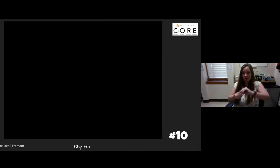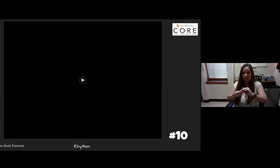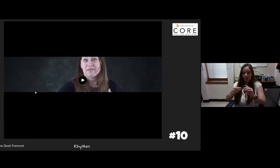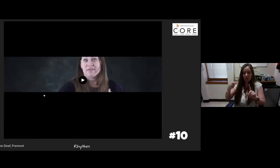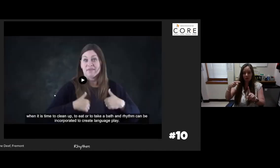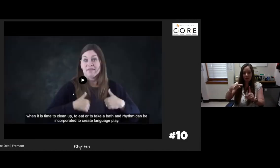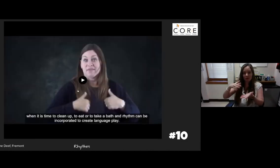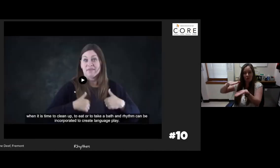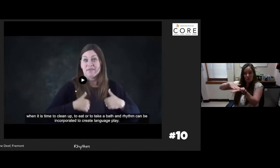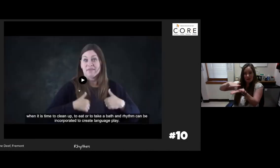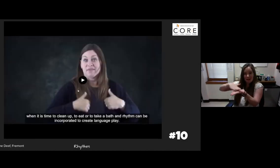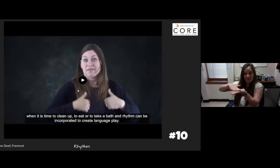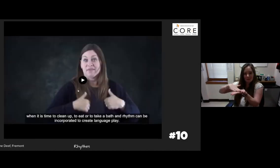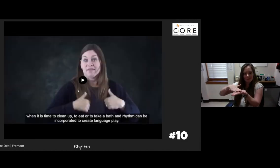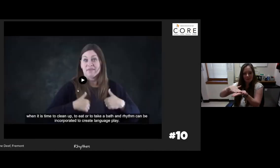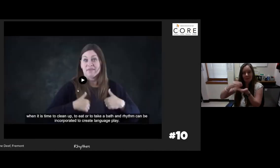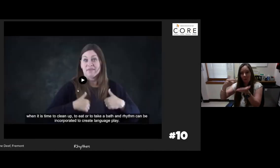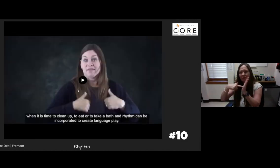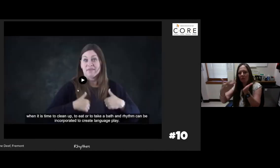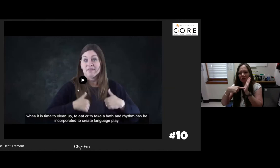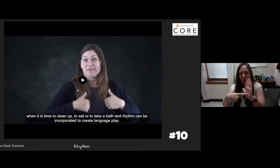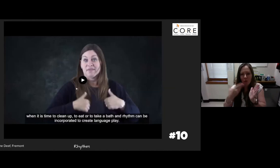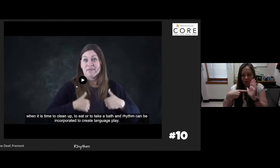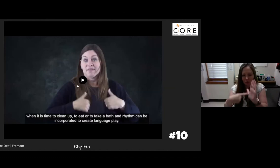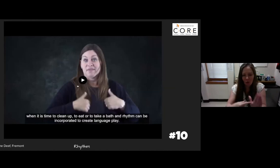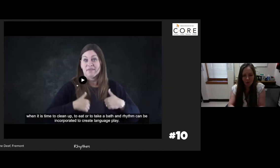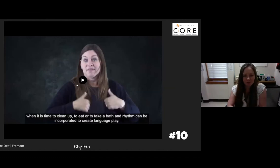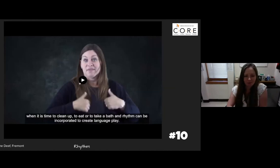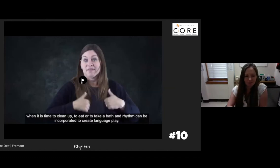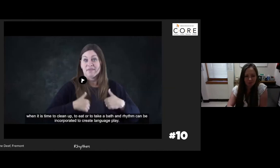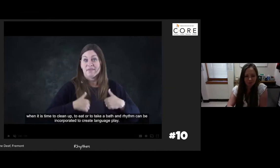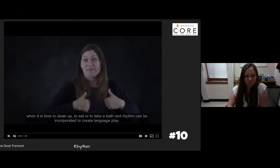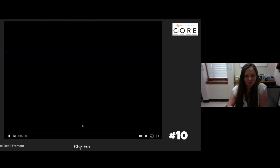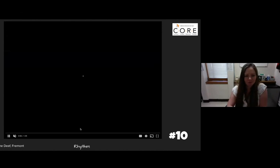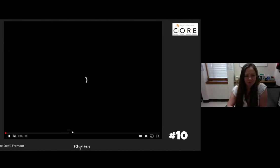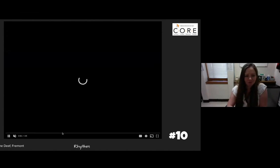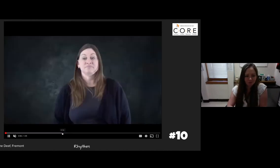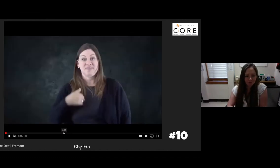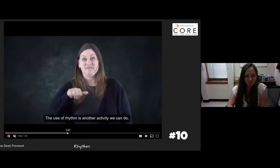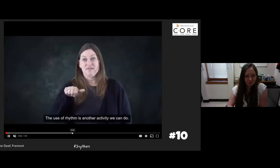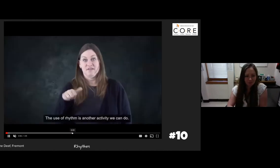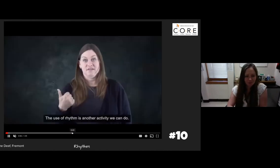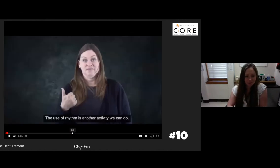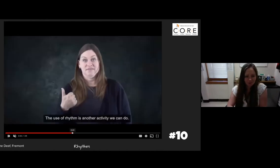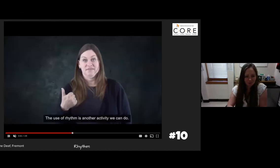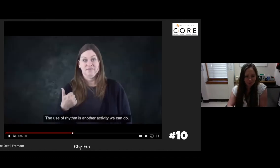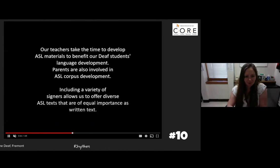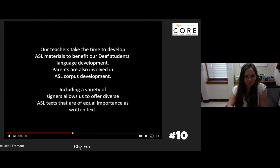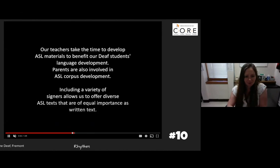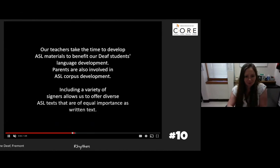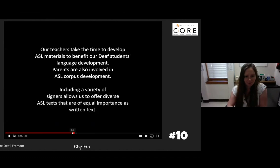skip a part of this. We're gonna go ahead and show this part.